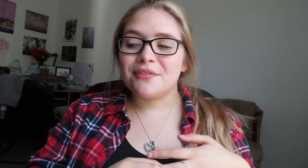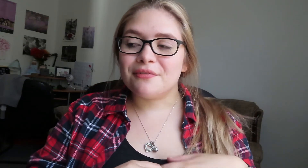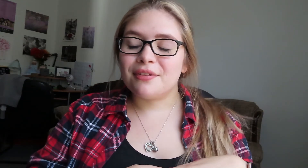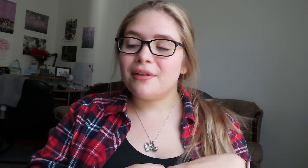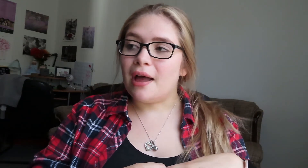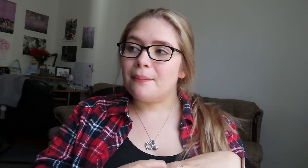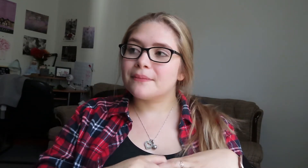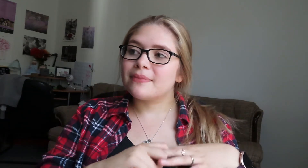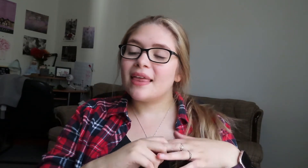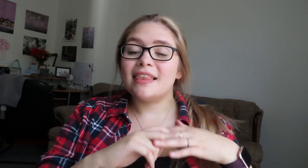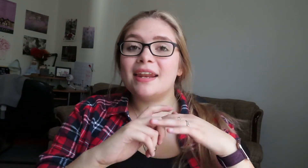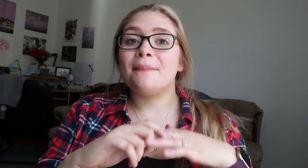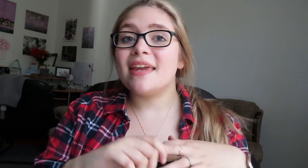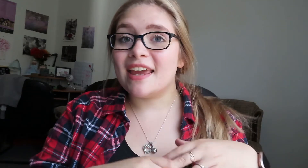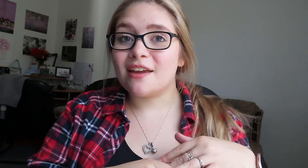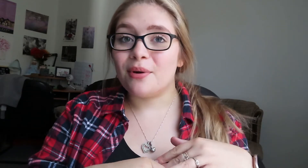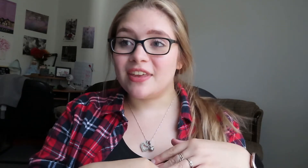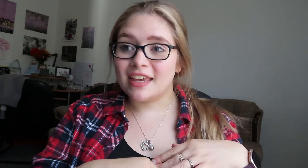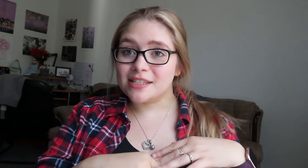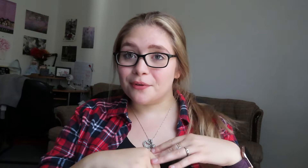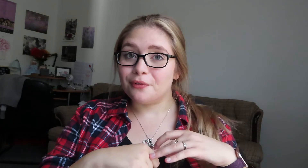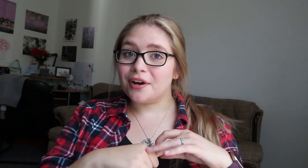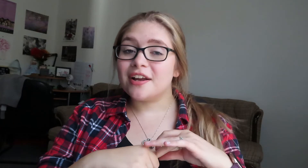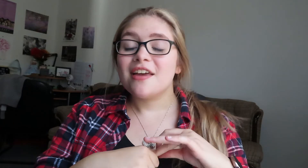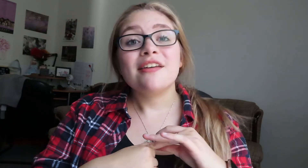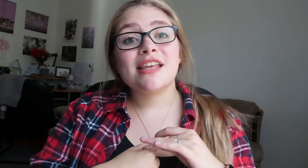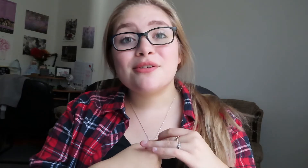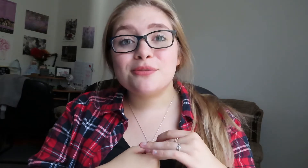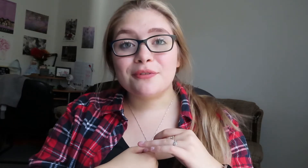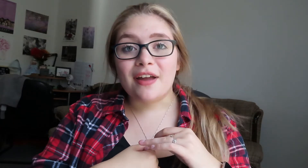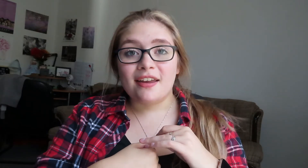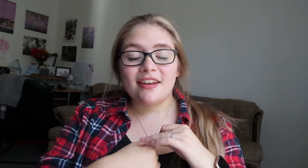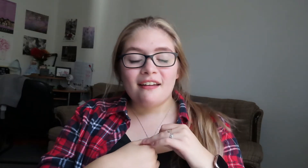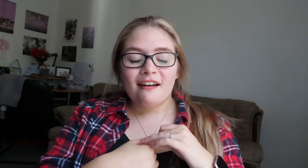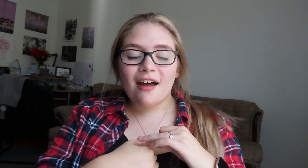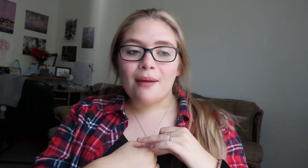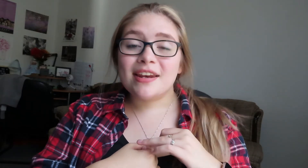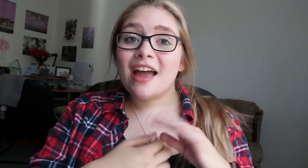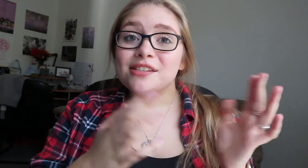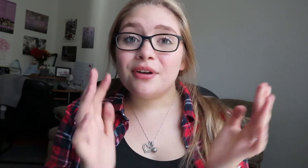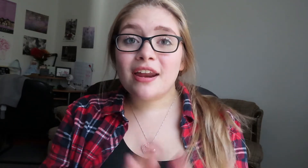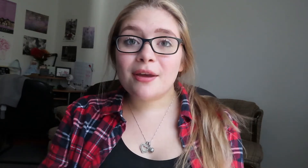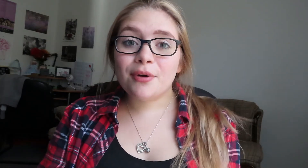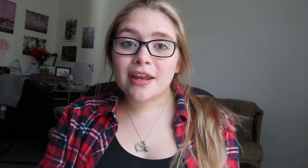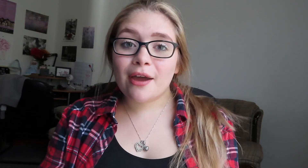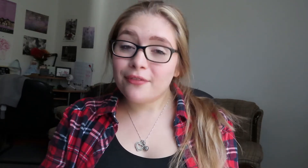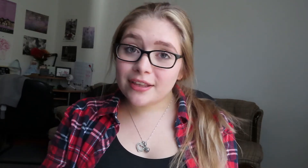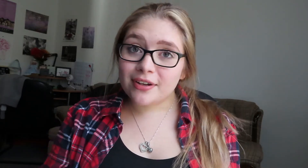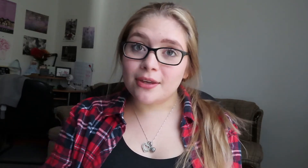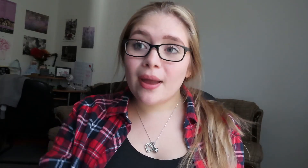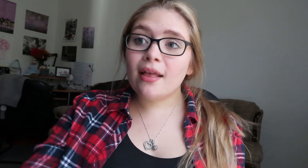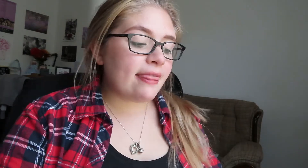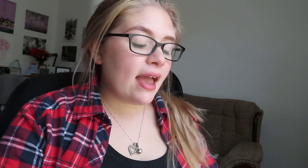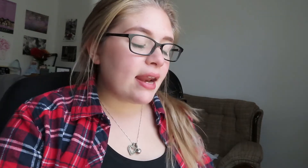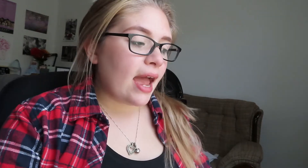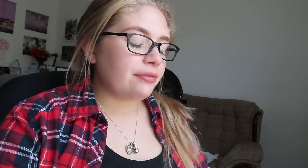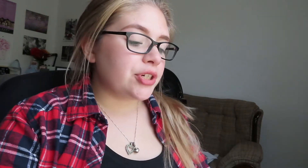never um led a meeting with the kids before so that was super fun um and yeah so it ended up working out really really well and then after